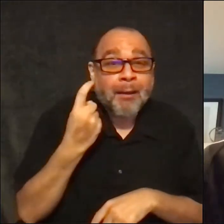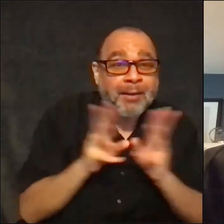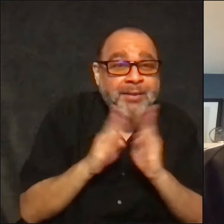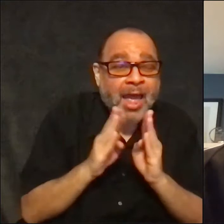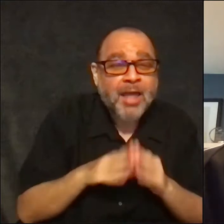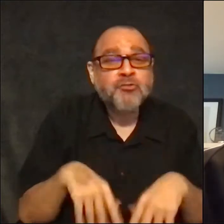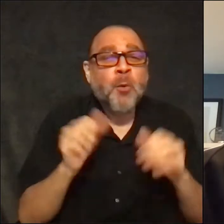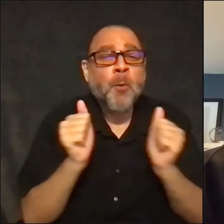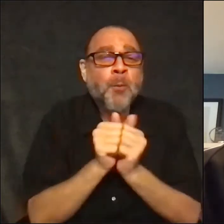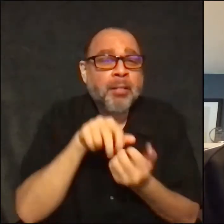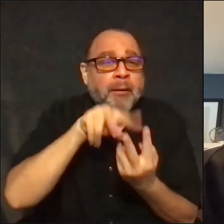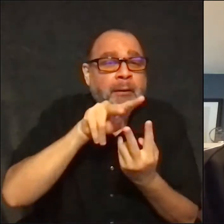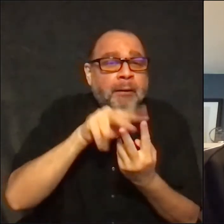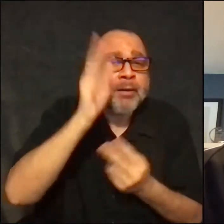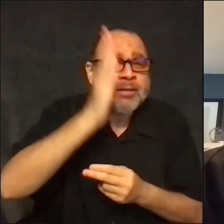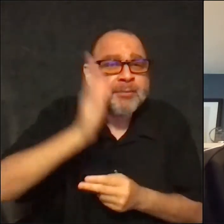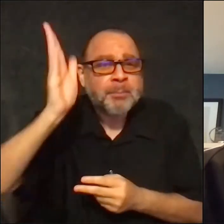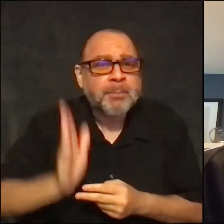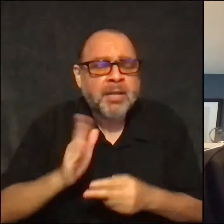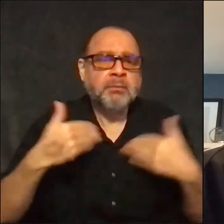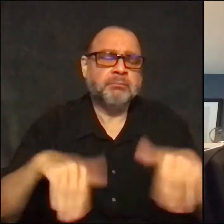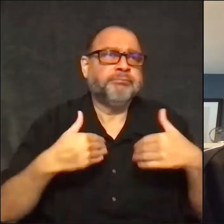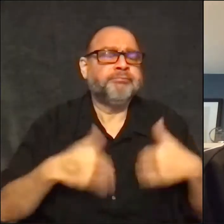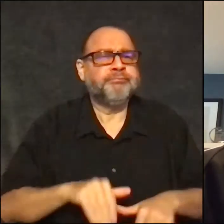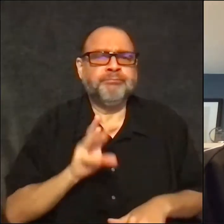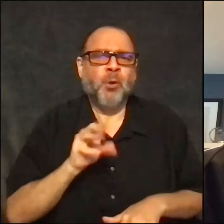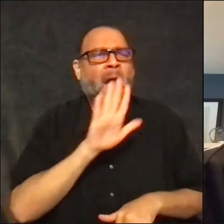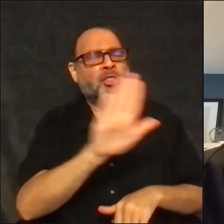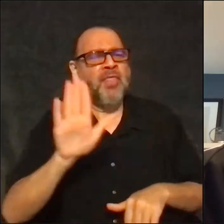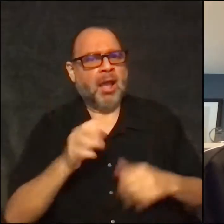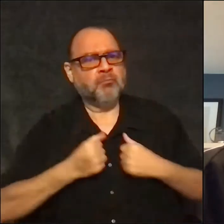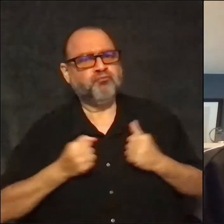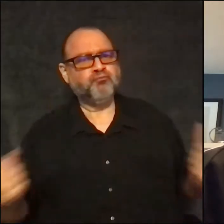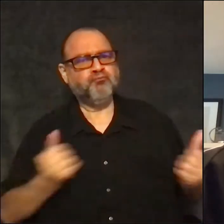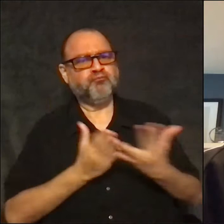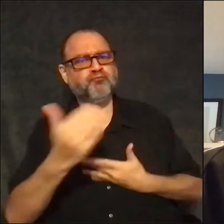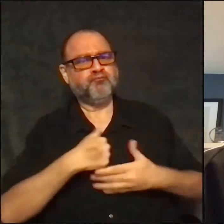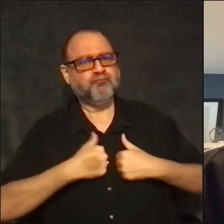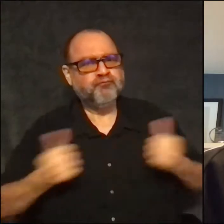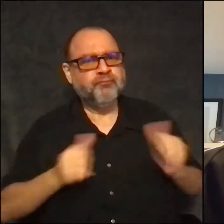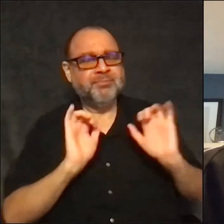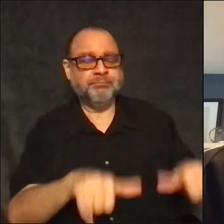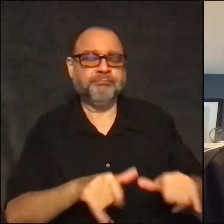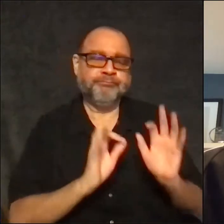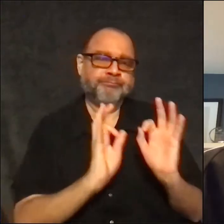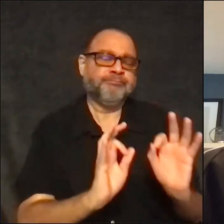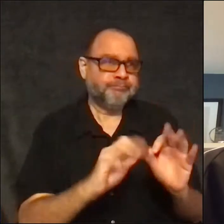as Wayne mentioned, I want to talk about, just for a few minutes, the unintended cost of code switching.